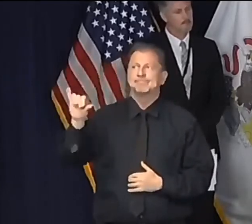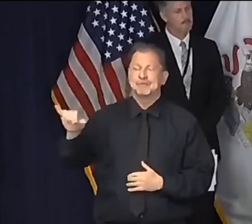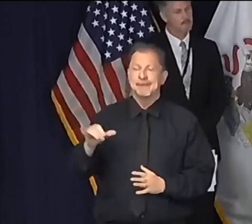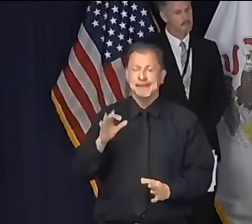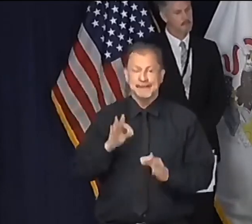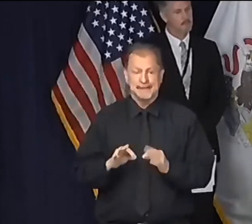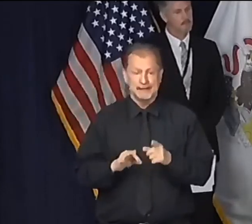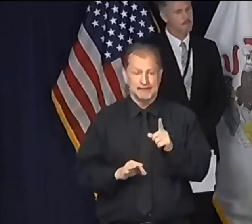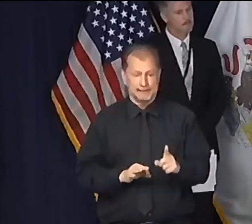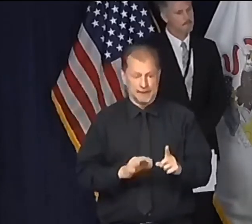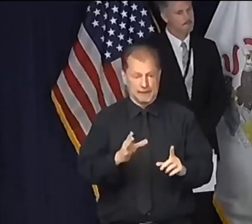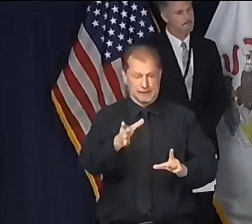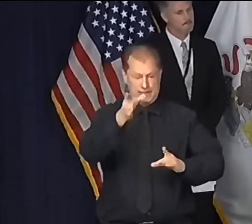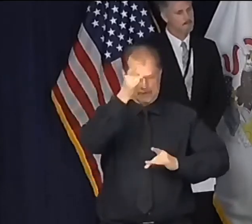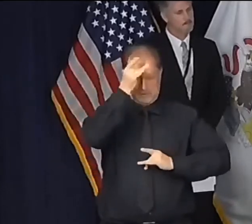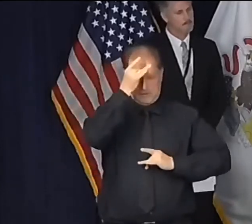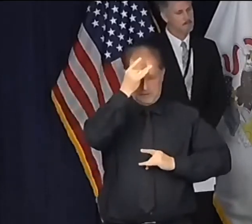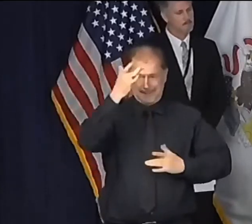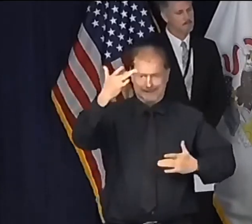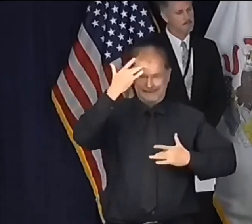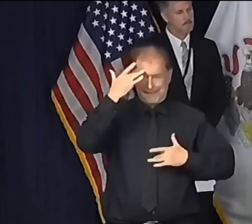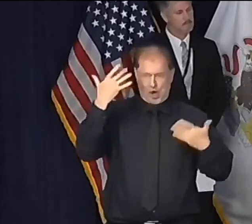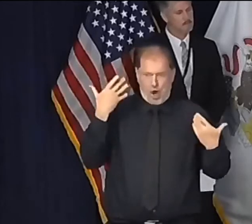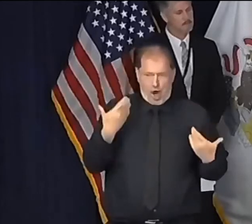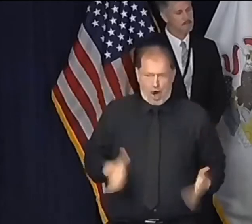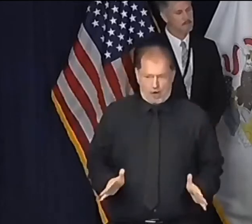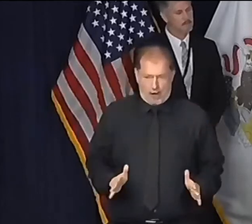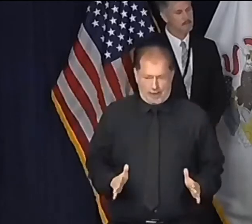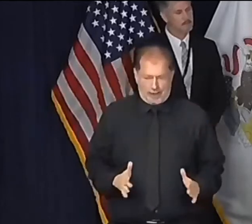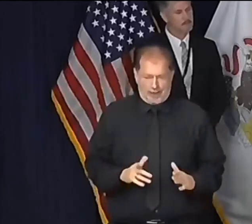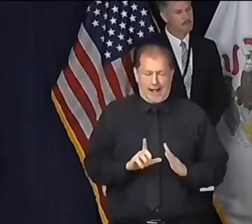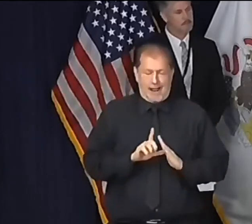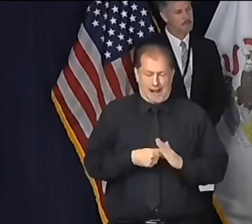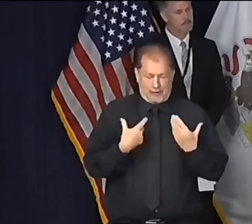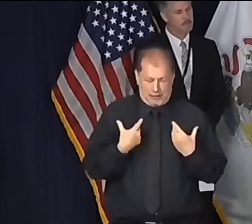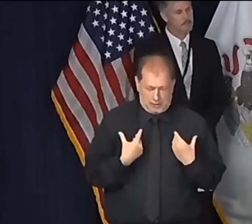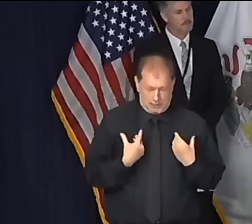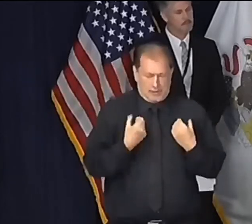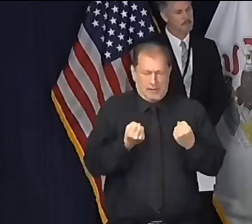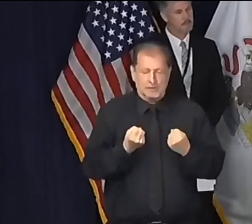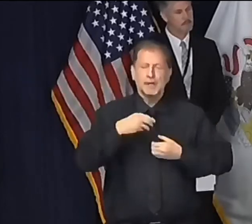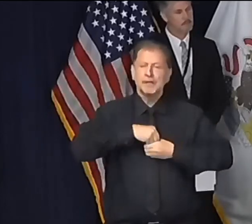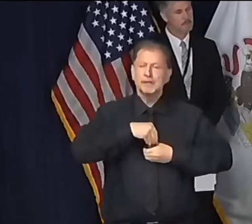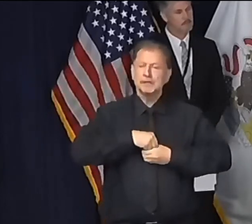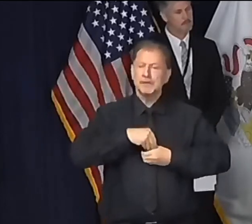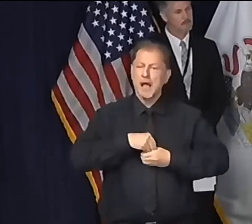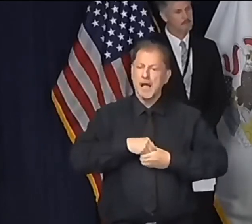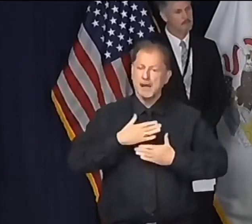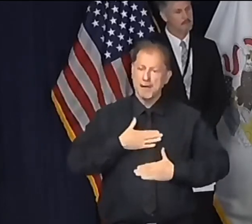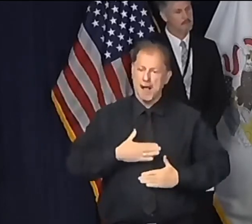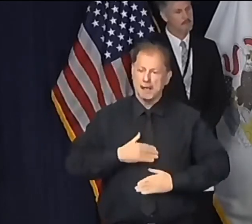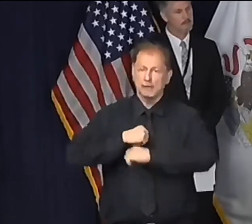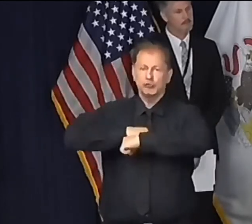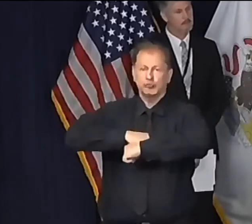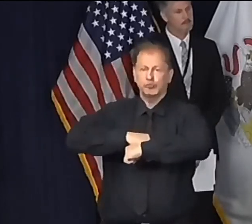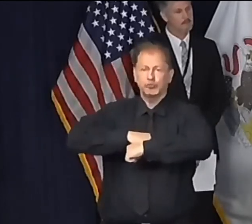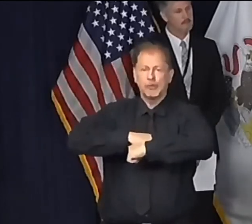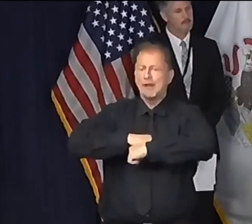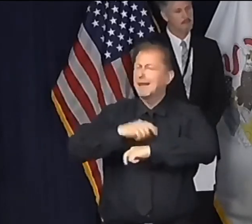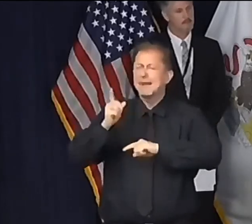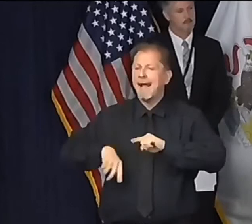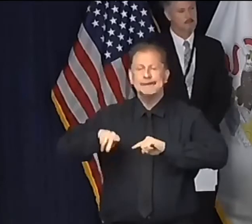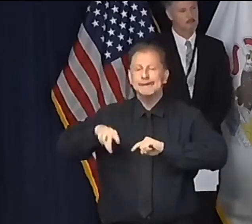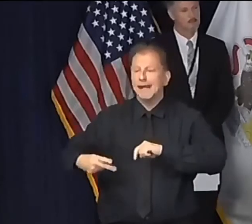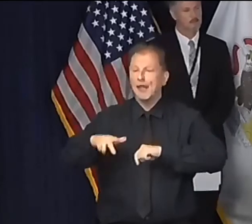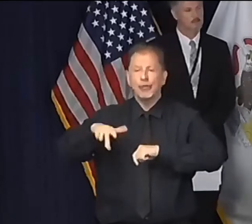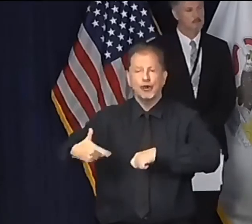had COVID-19, there is a high likelihood that you are immune from getting it again. Unless it